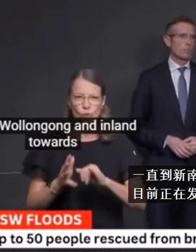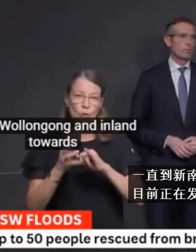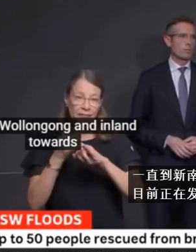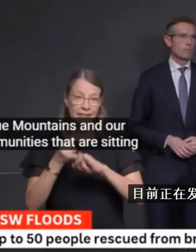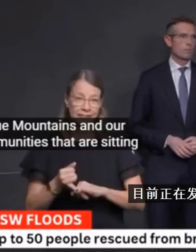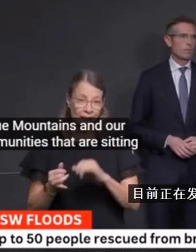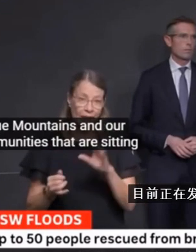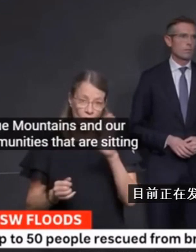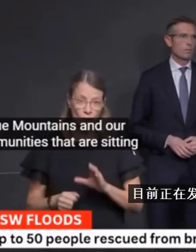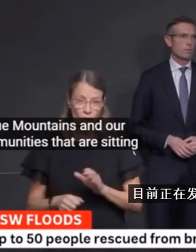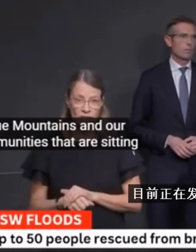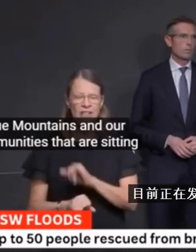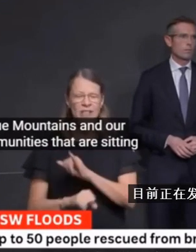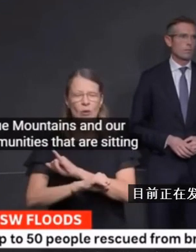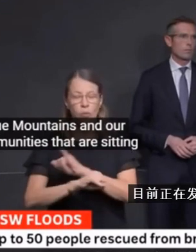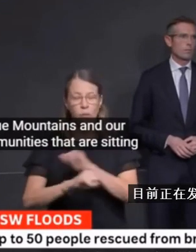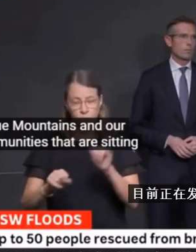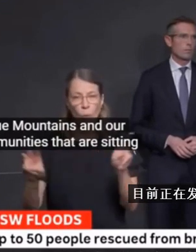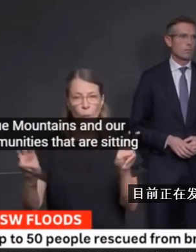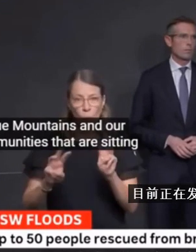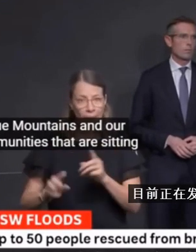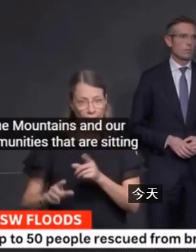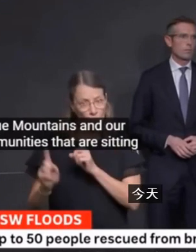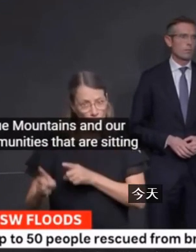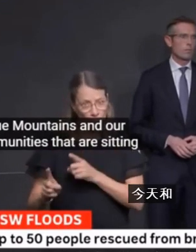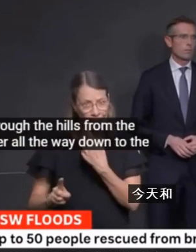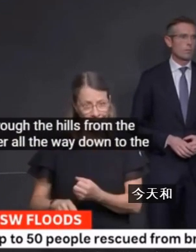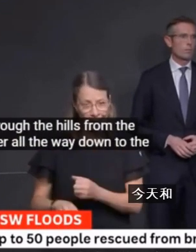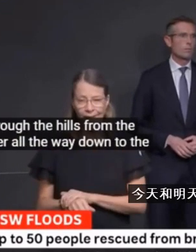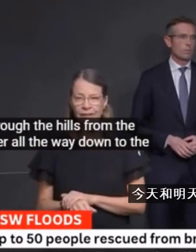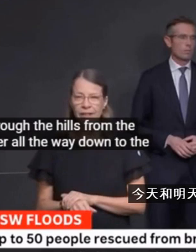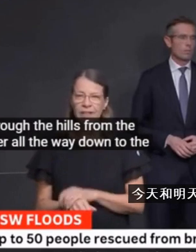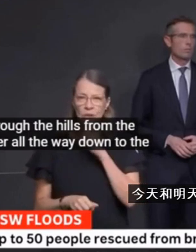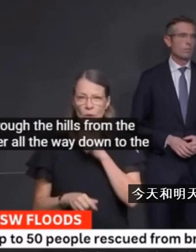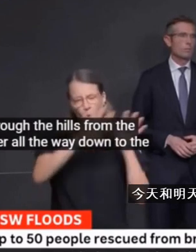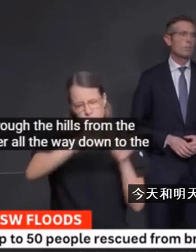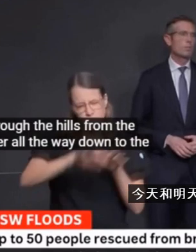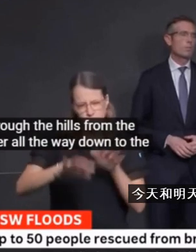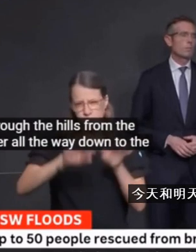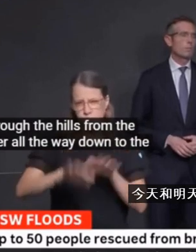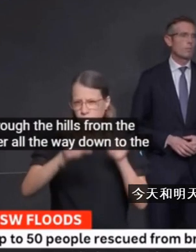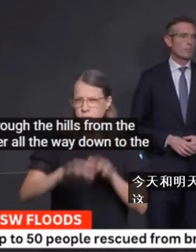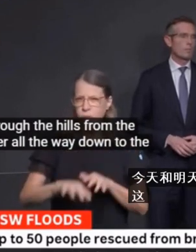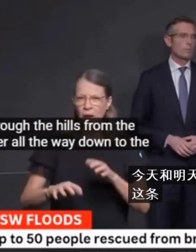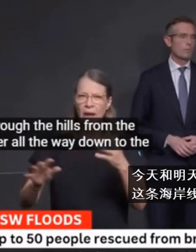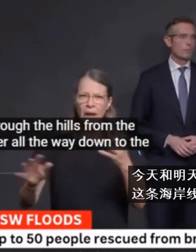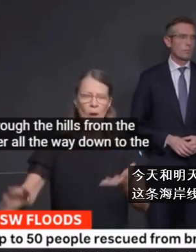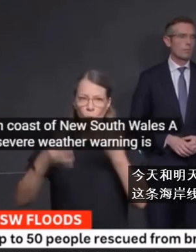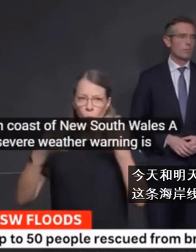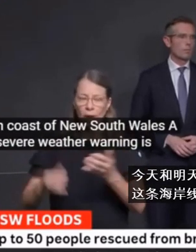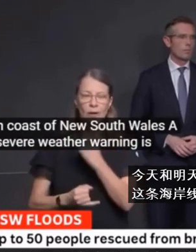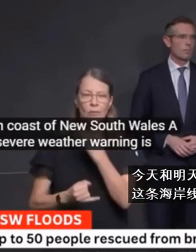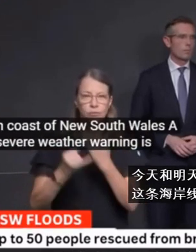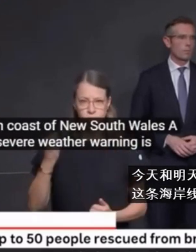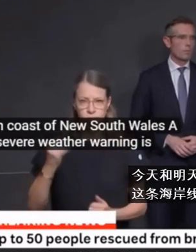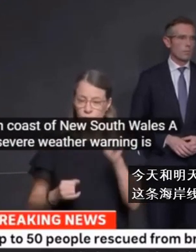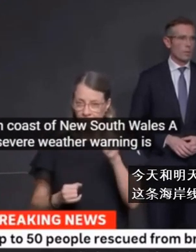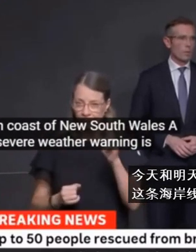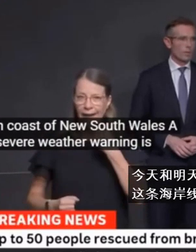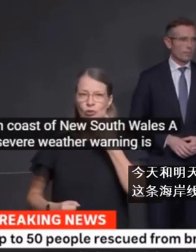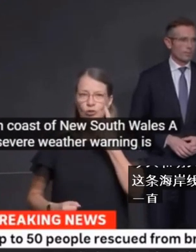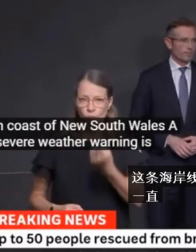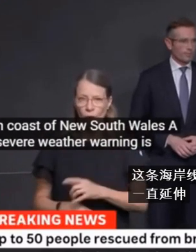weather warning is current for heavy rainfall and damaging winds for today and tomorrow for much of this coastline, extending